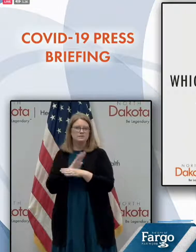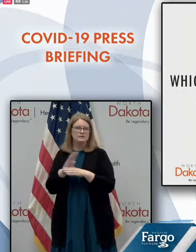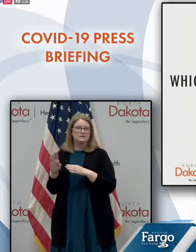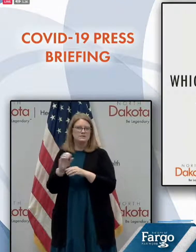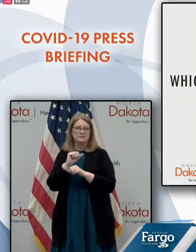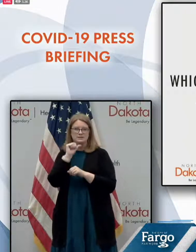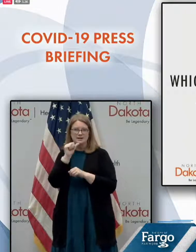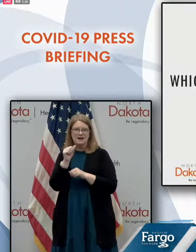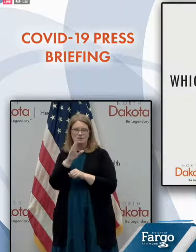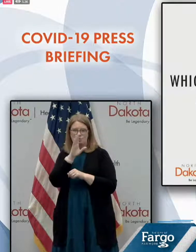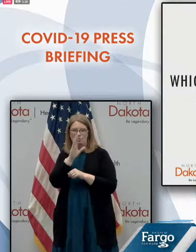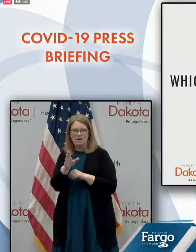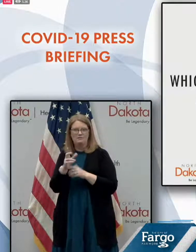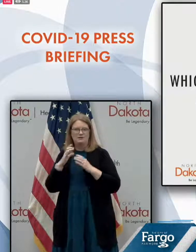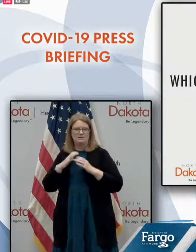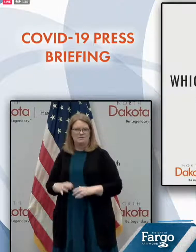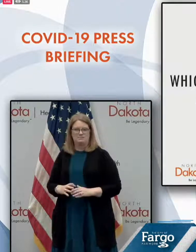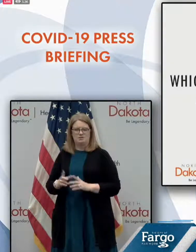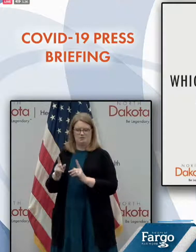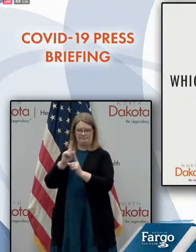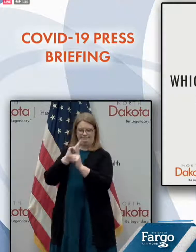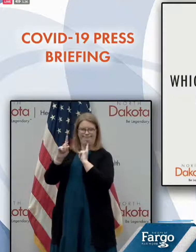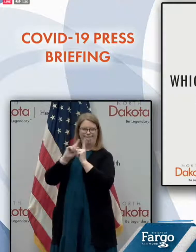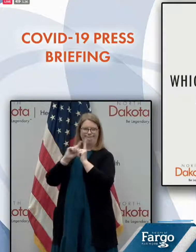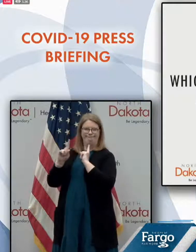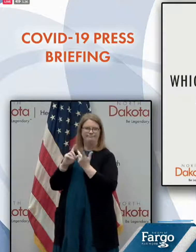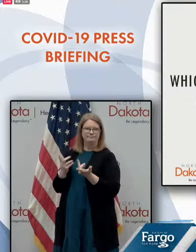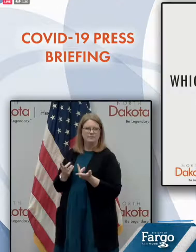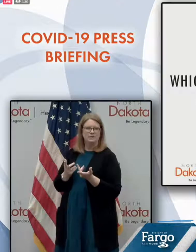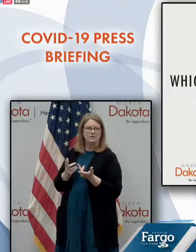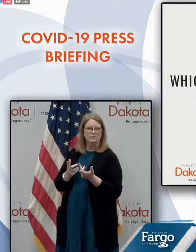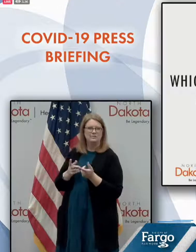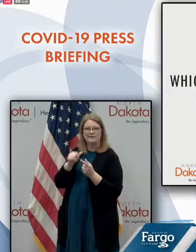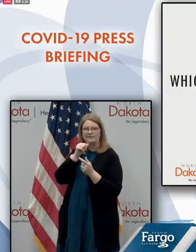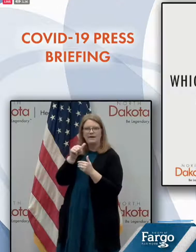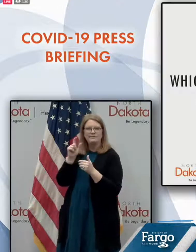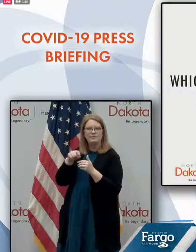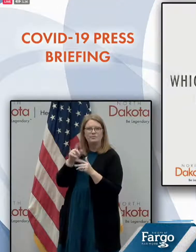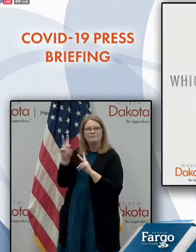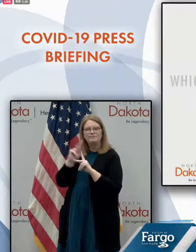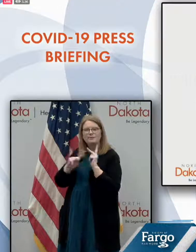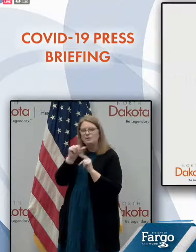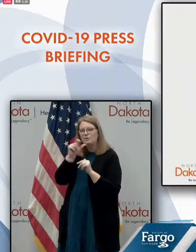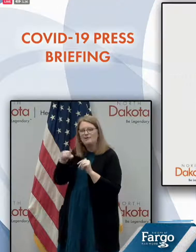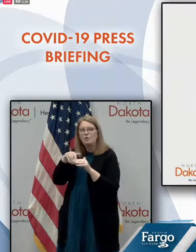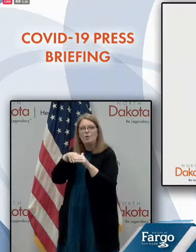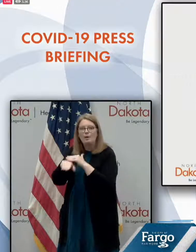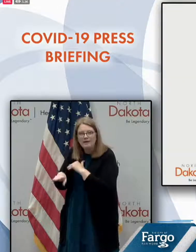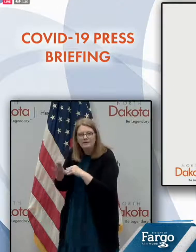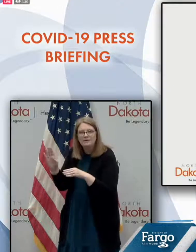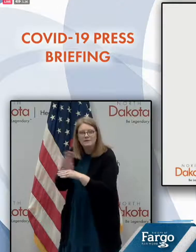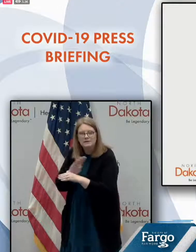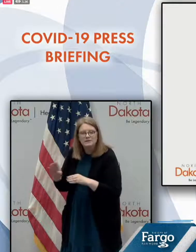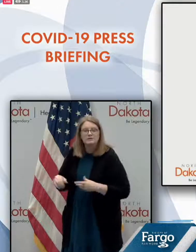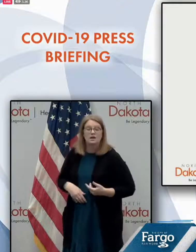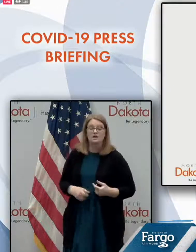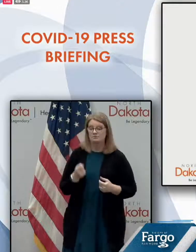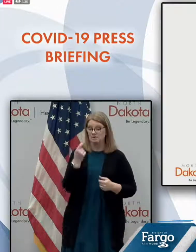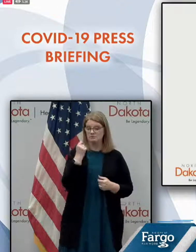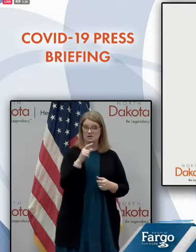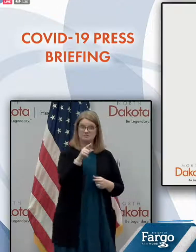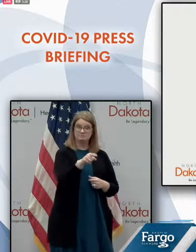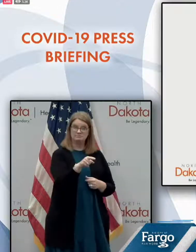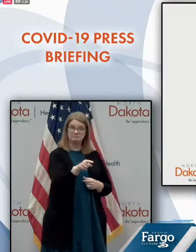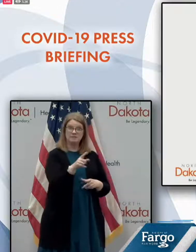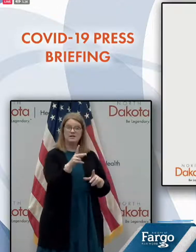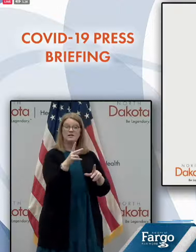a direct customer interface. On to eligible expenses. The burden is on the applicant to prove that the investment